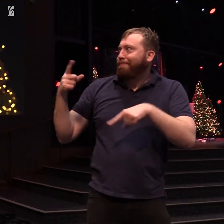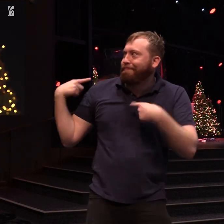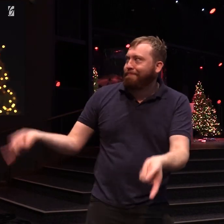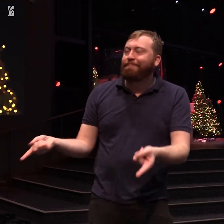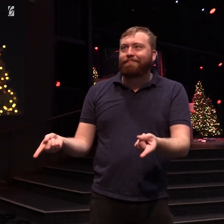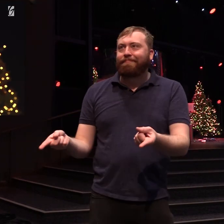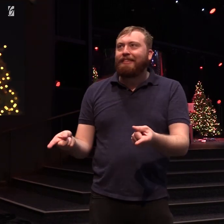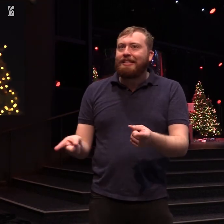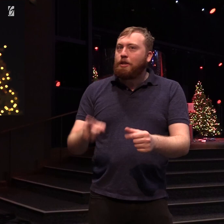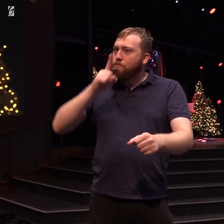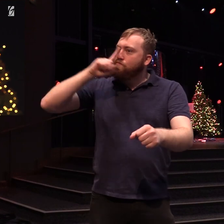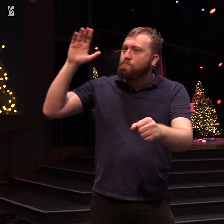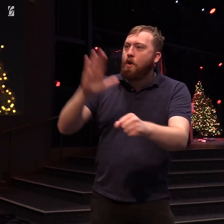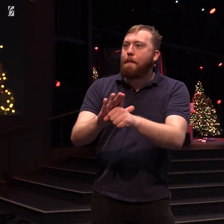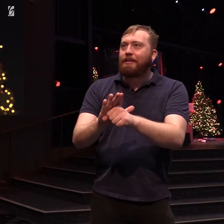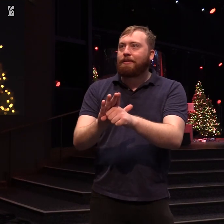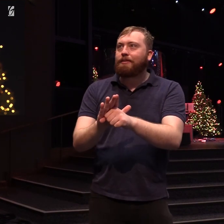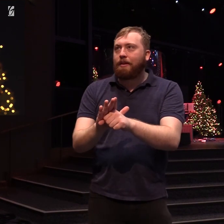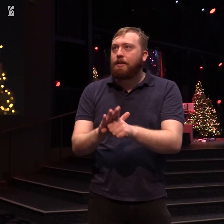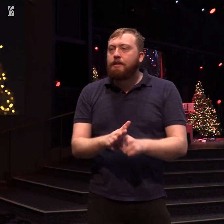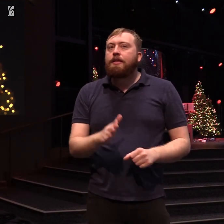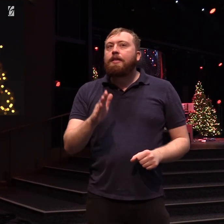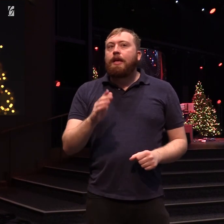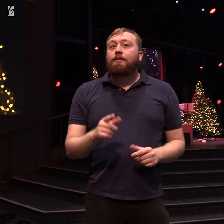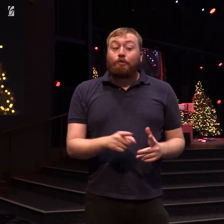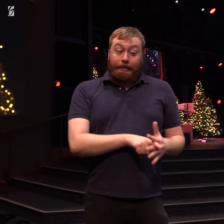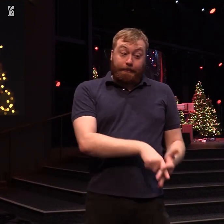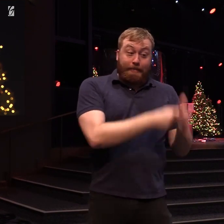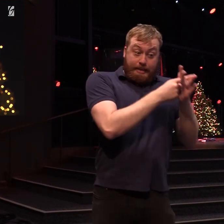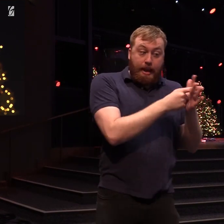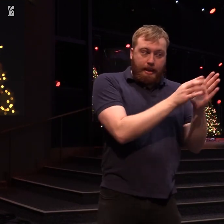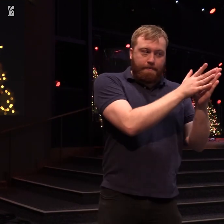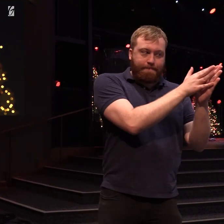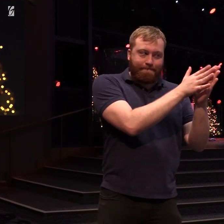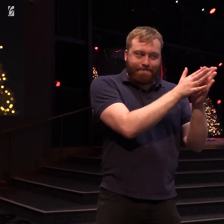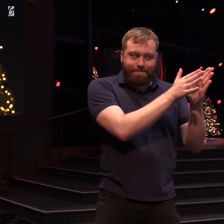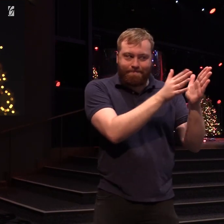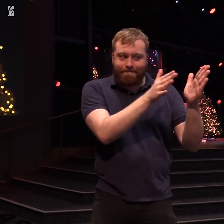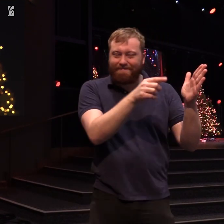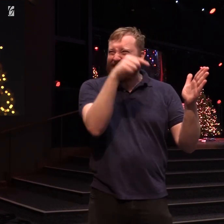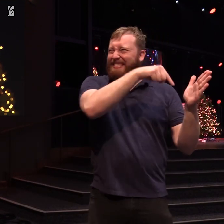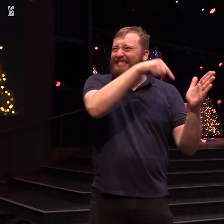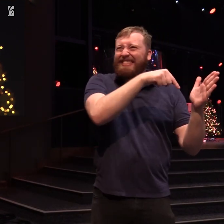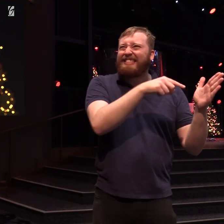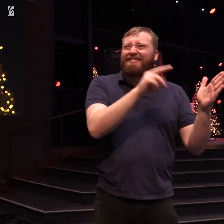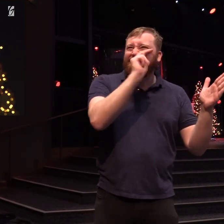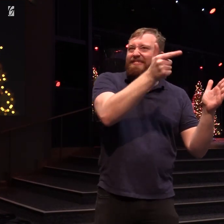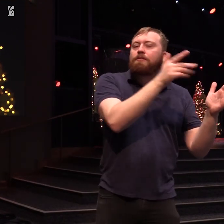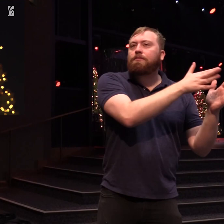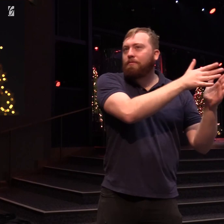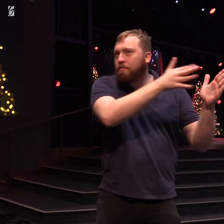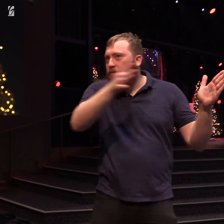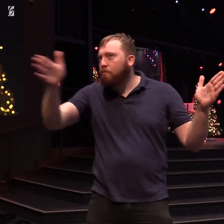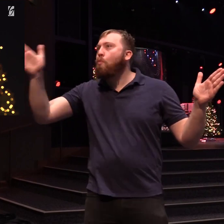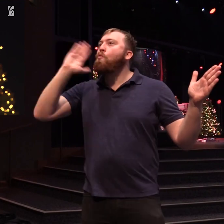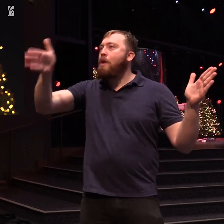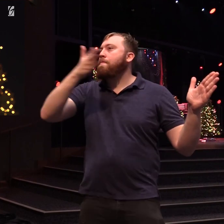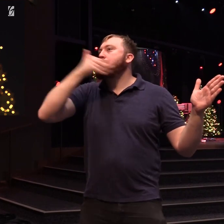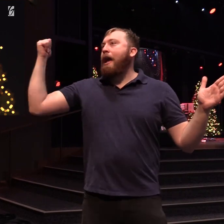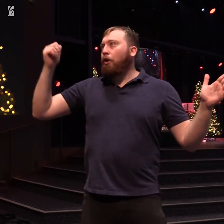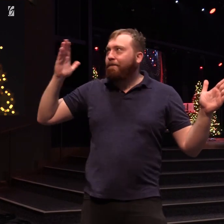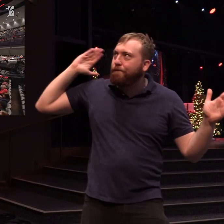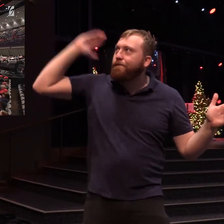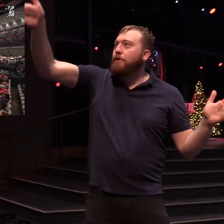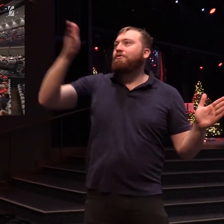gentlemen, is this promise that we are going to end up in a better place than we began. That we are headed